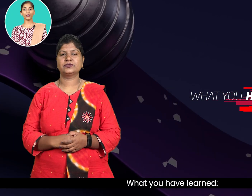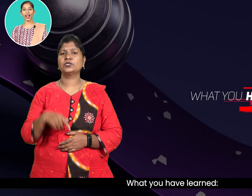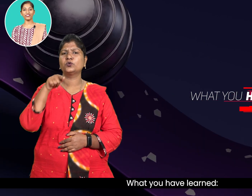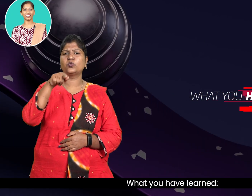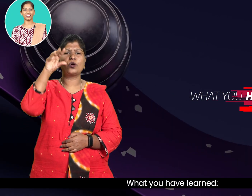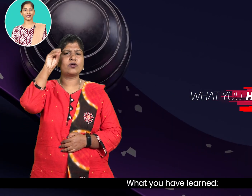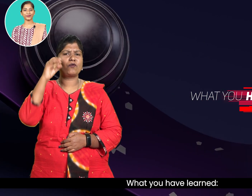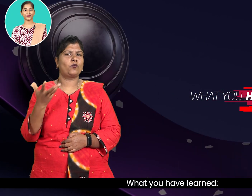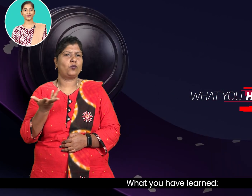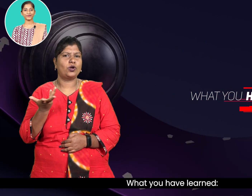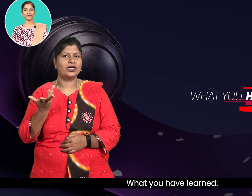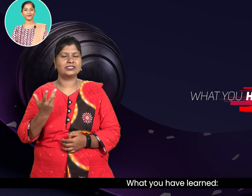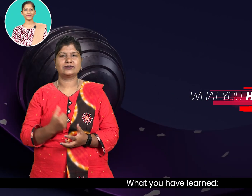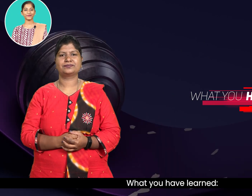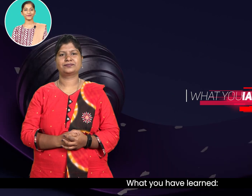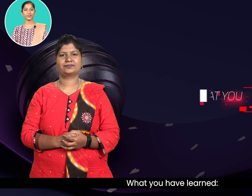What you have learnt?